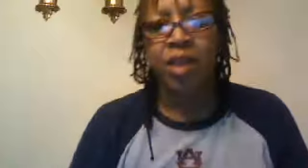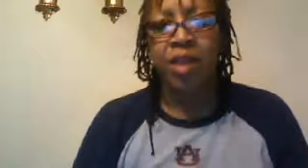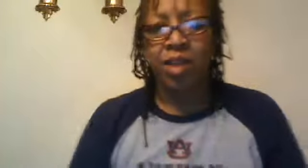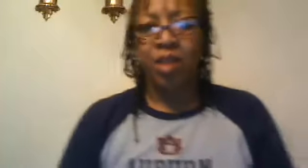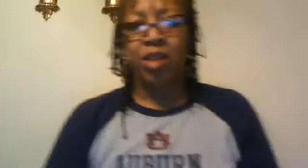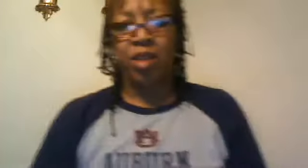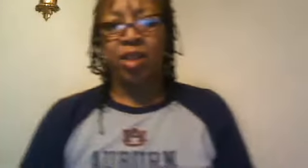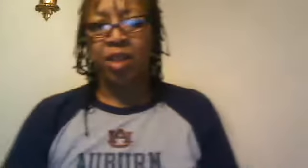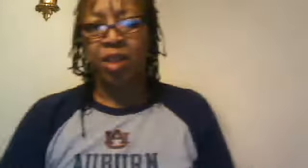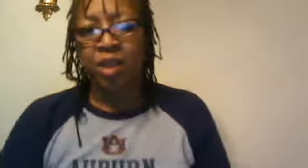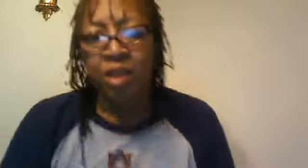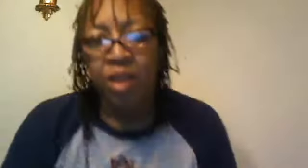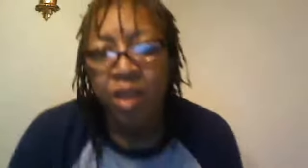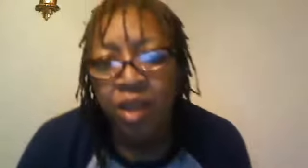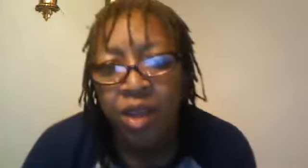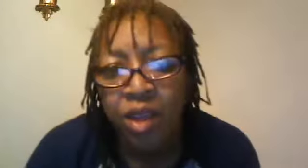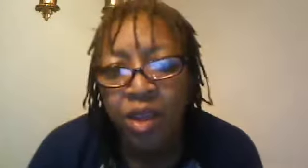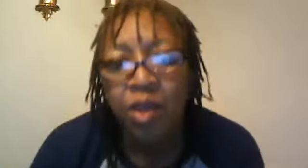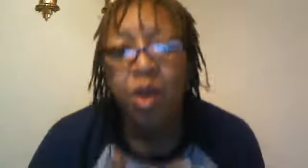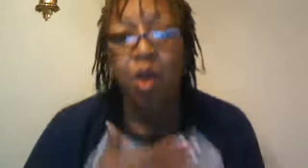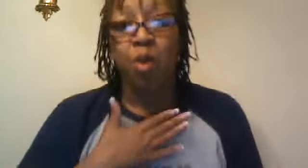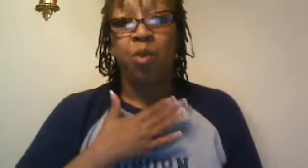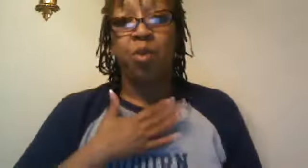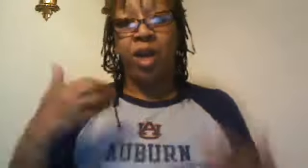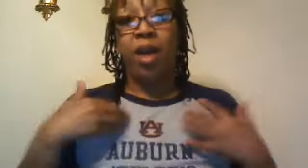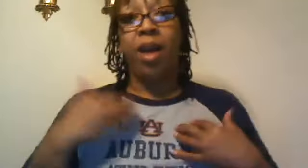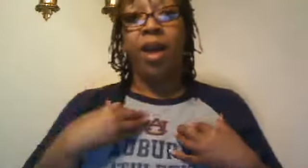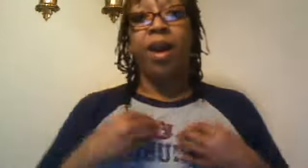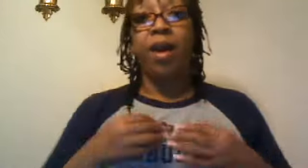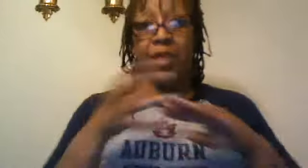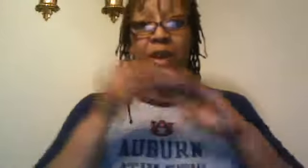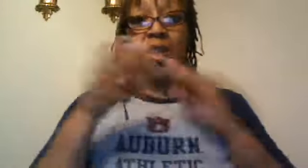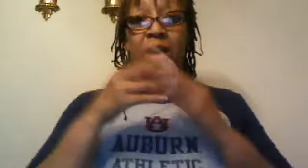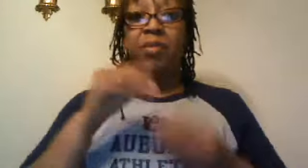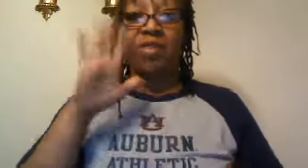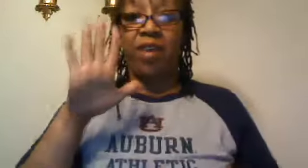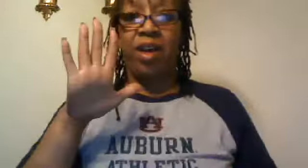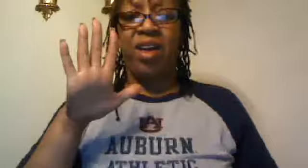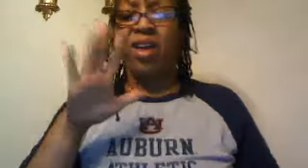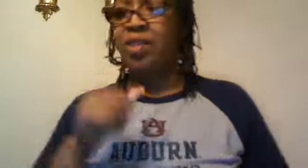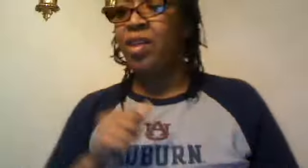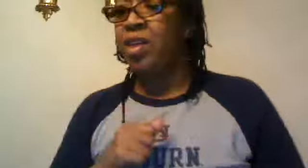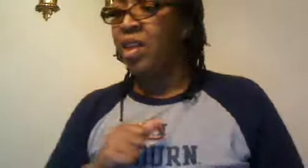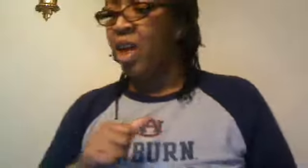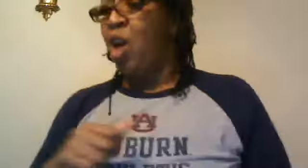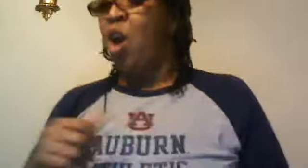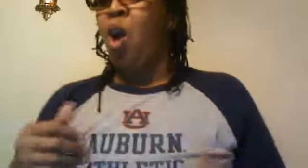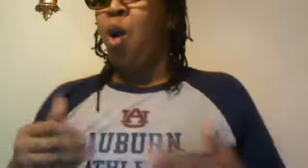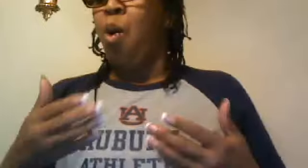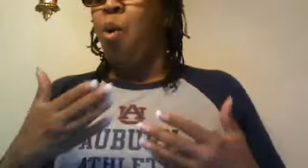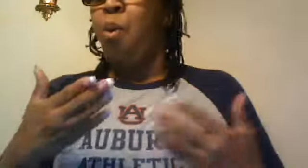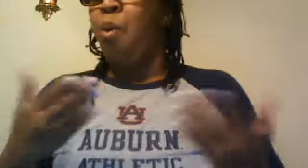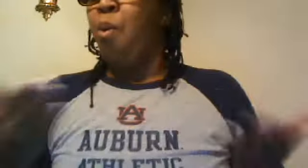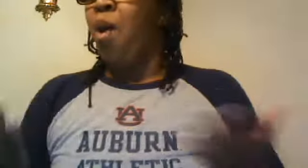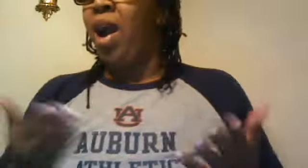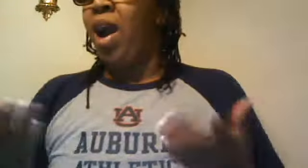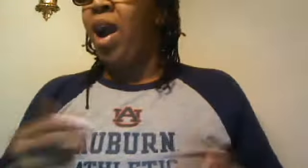add to the number 5 to get to 0, and you might already know this, but I'll just draw it out. So let's say we have a number line right